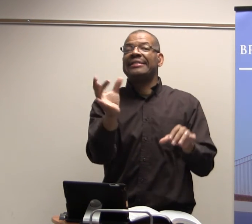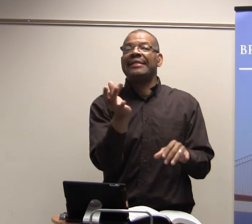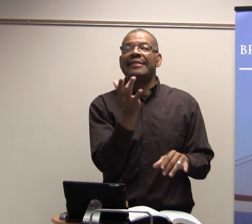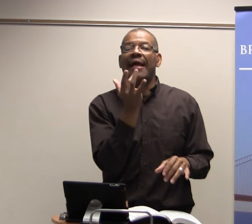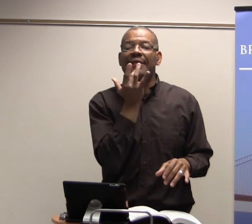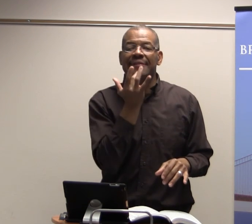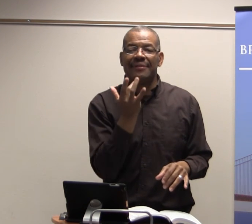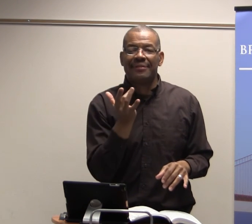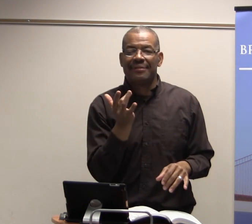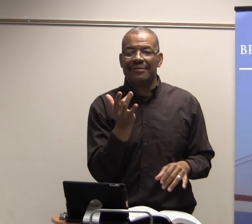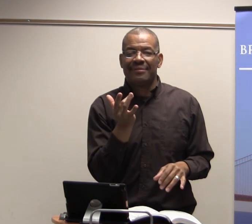she tasted.